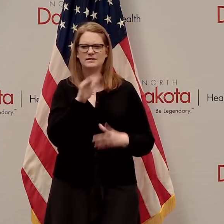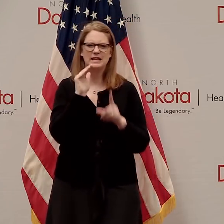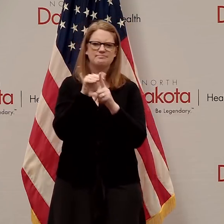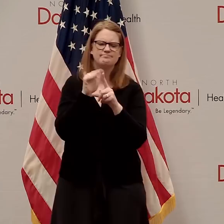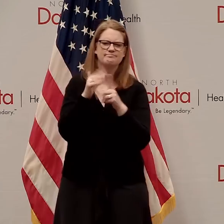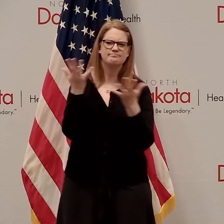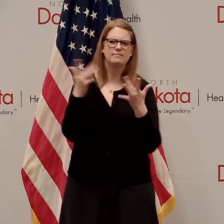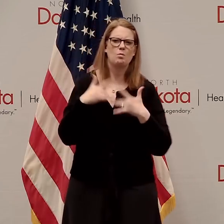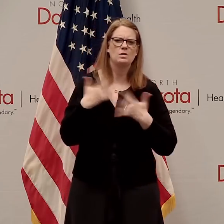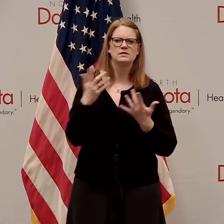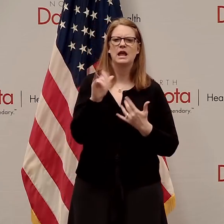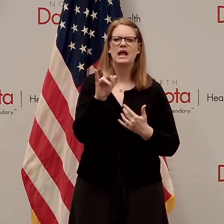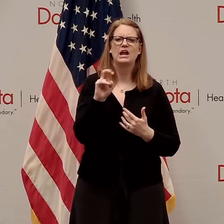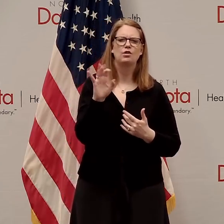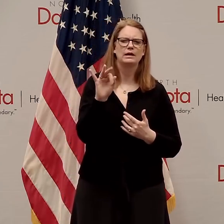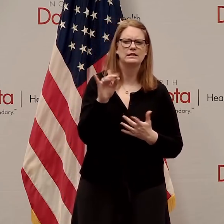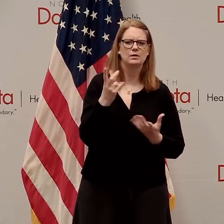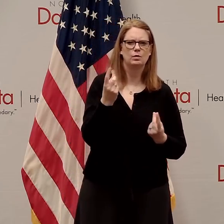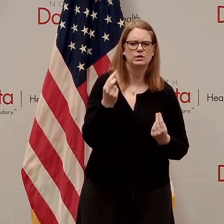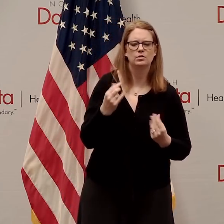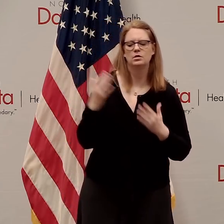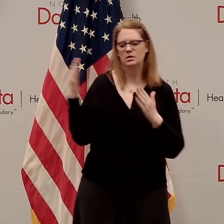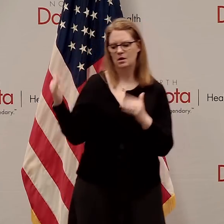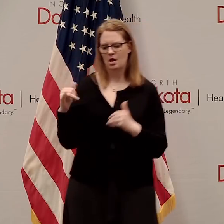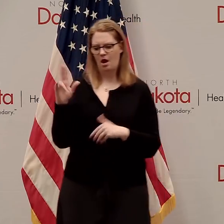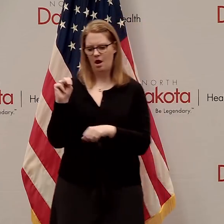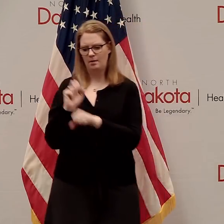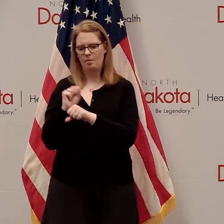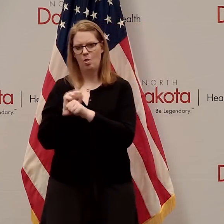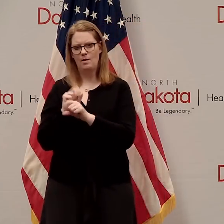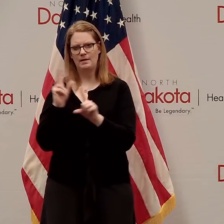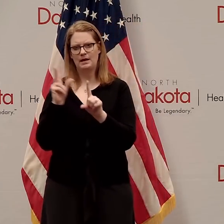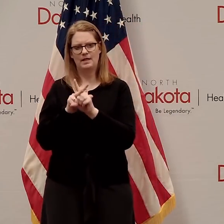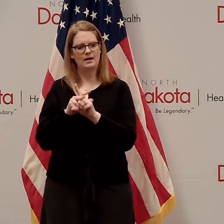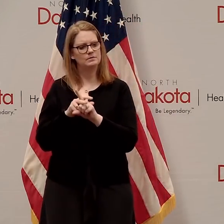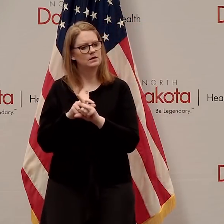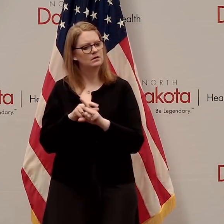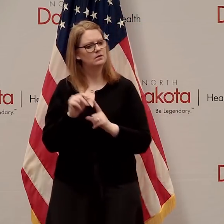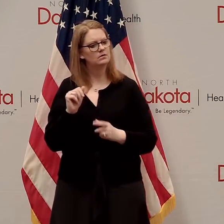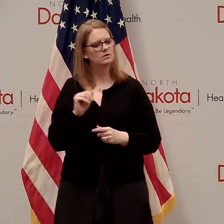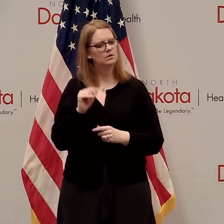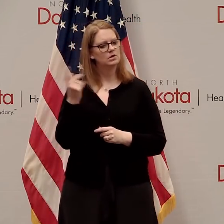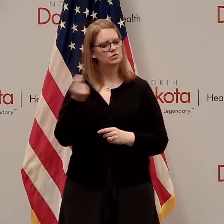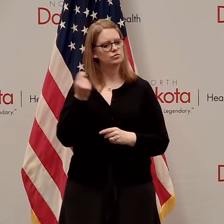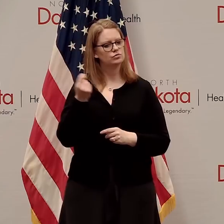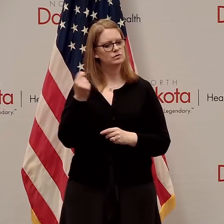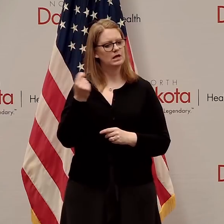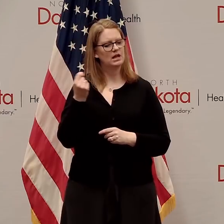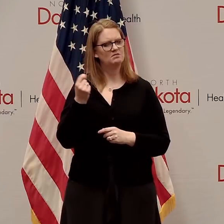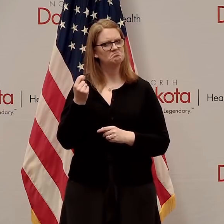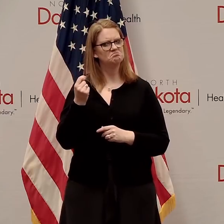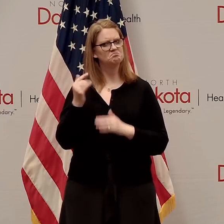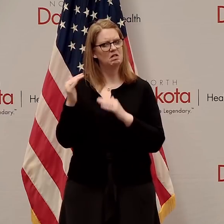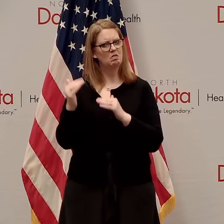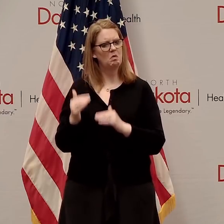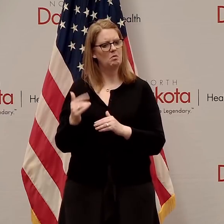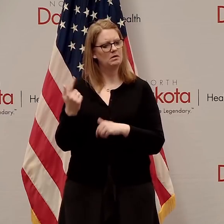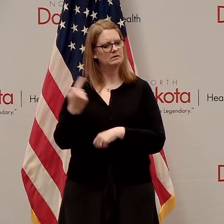this as well. Next topic, unemployment claims. We had Tuesday, a little lower